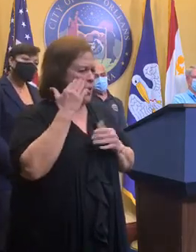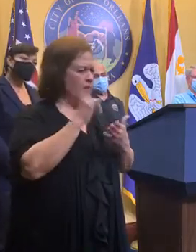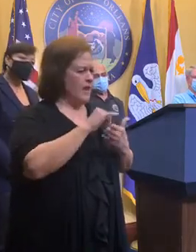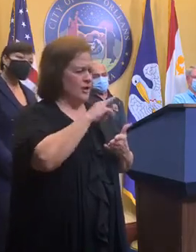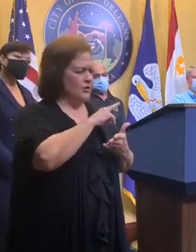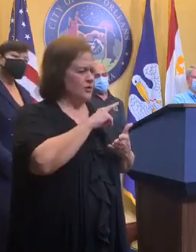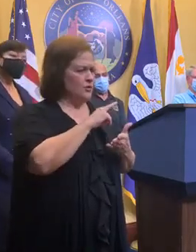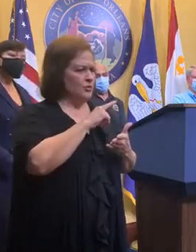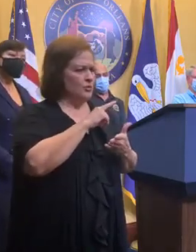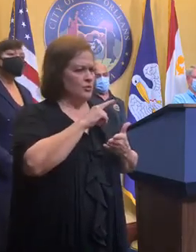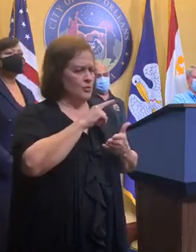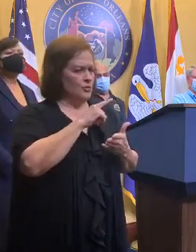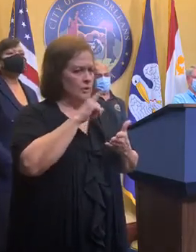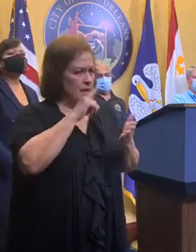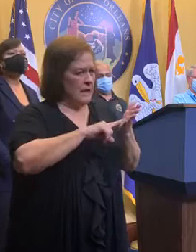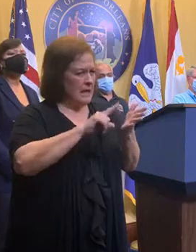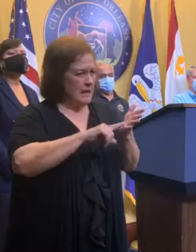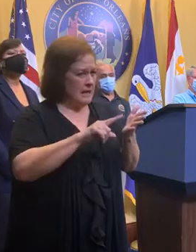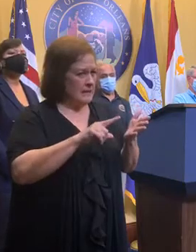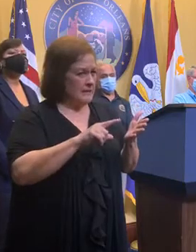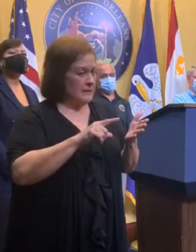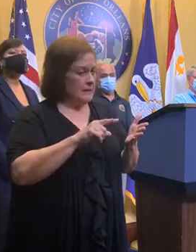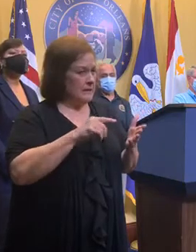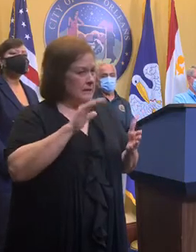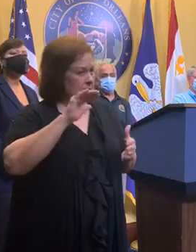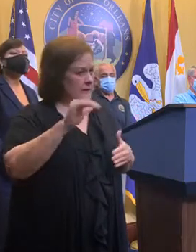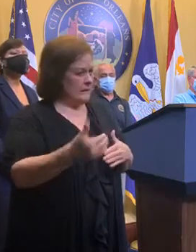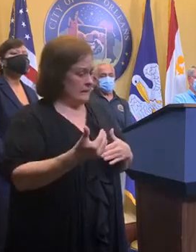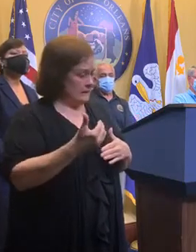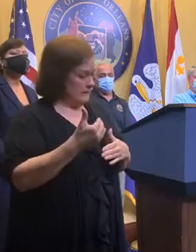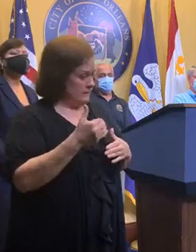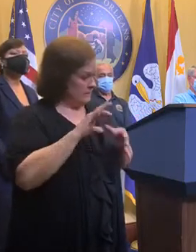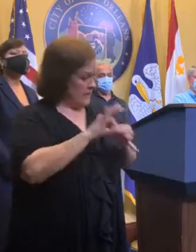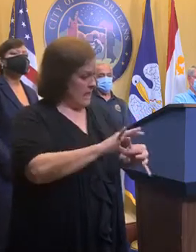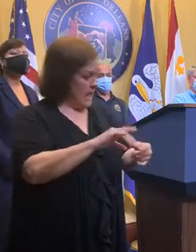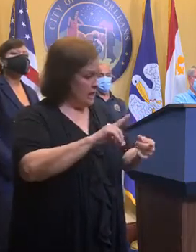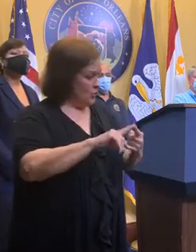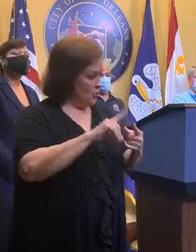but at this point, is this looking like it's related to the governor issues it was